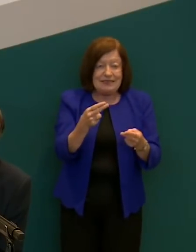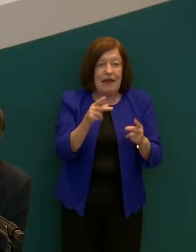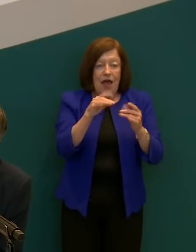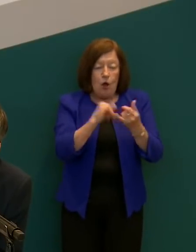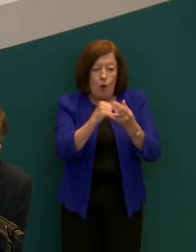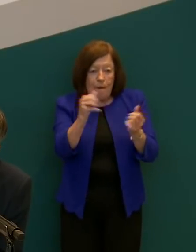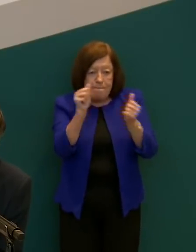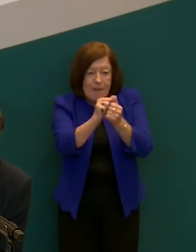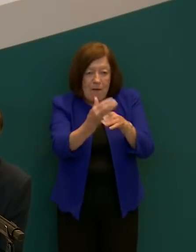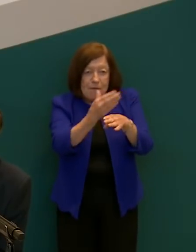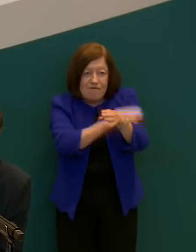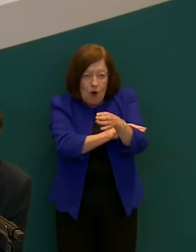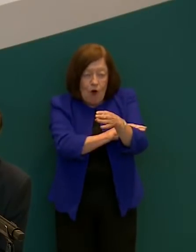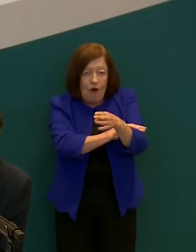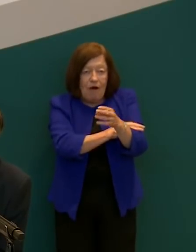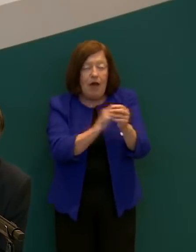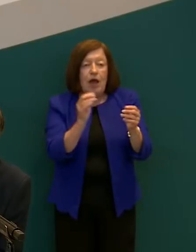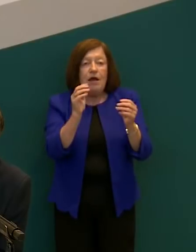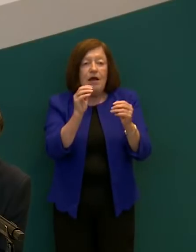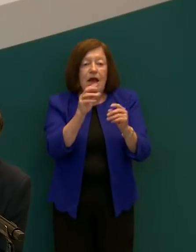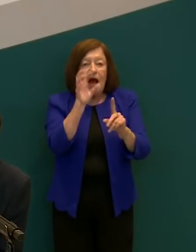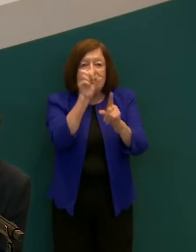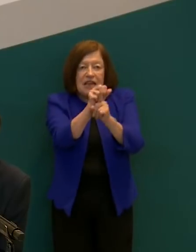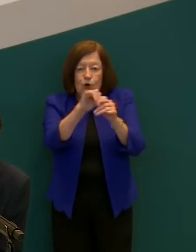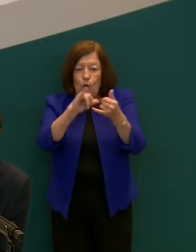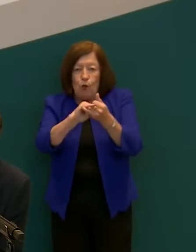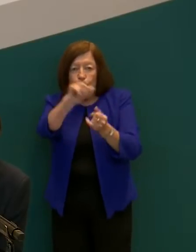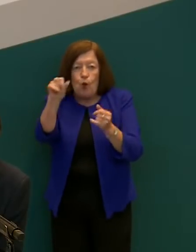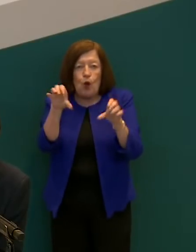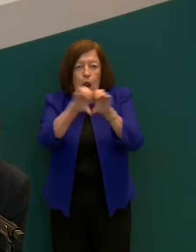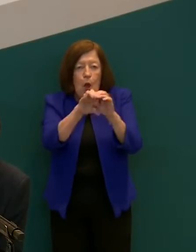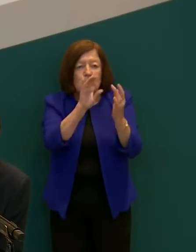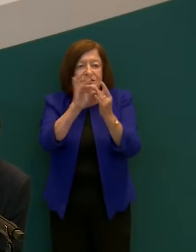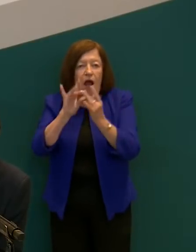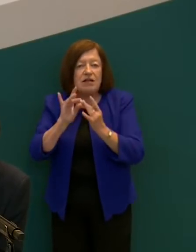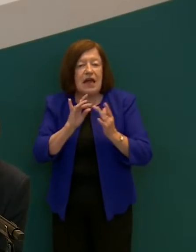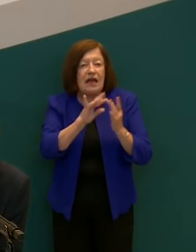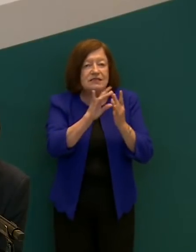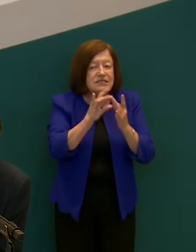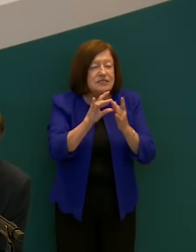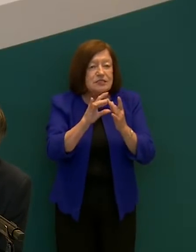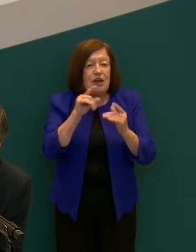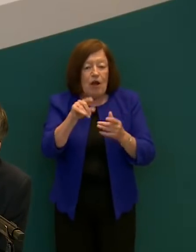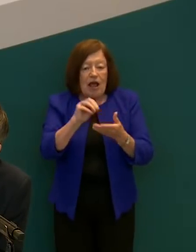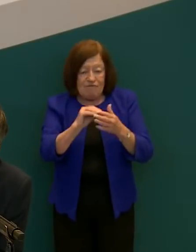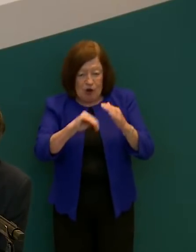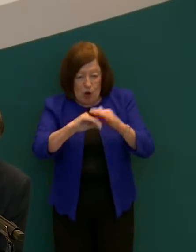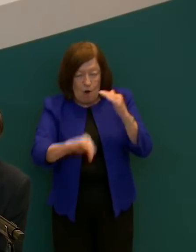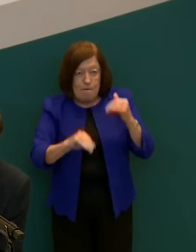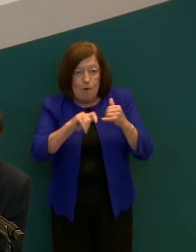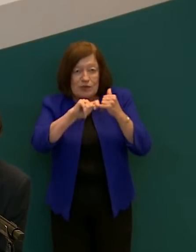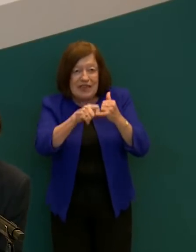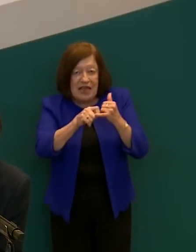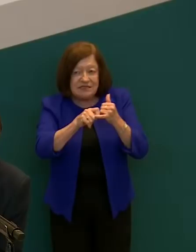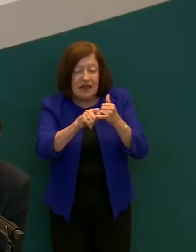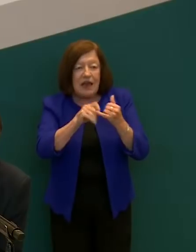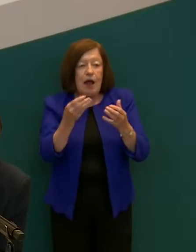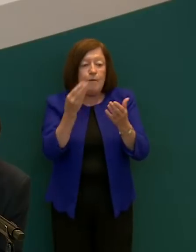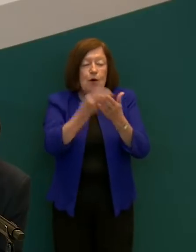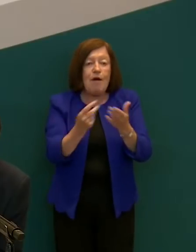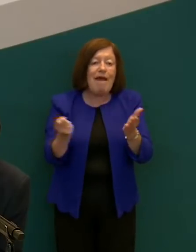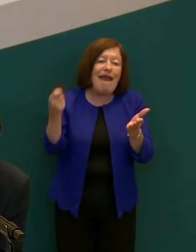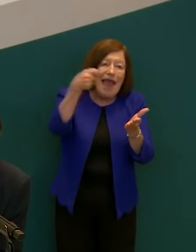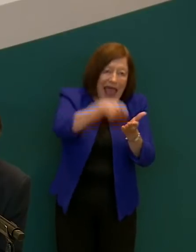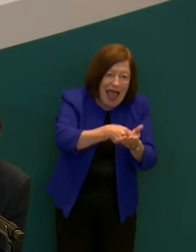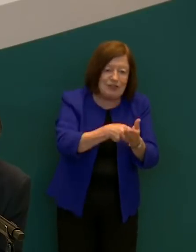trace, identify close contacts, and we'll have a low bar for testing and for implementing any other measures that need to